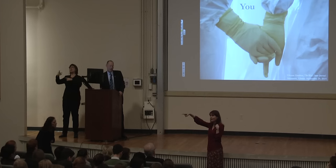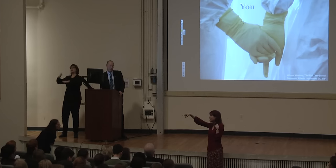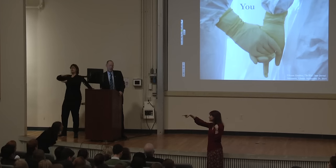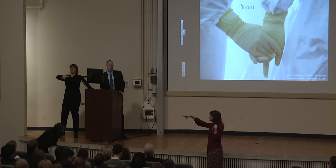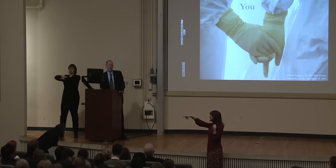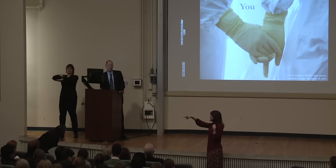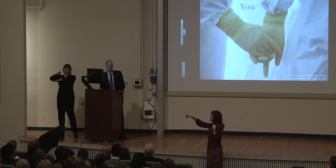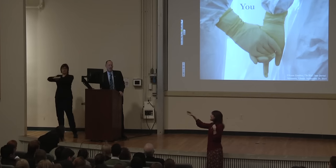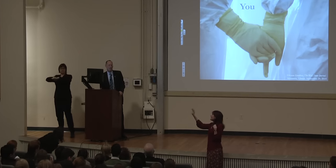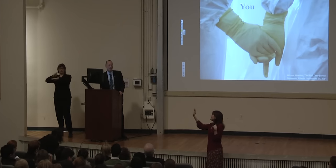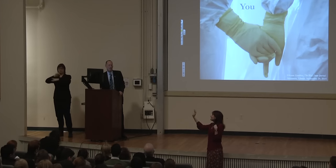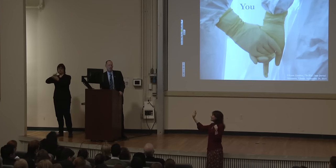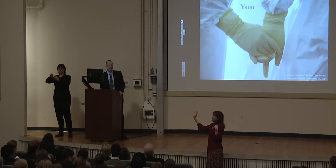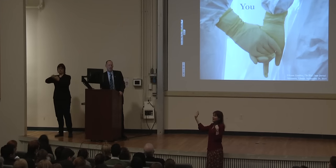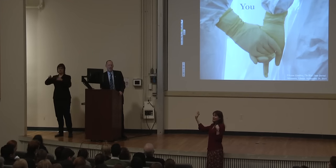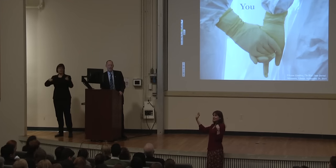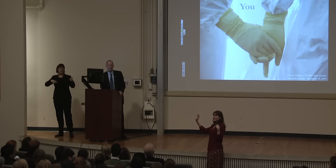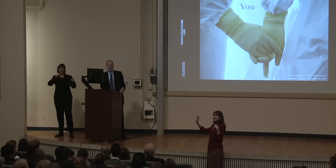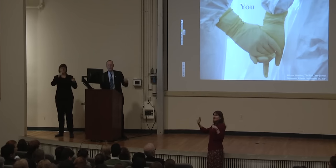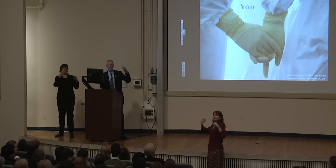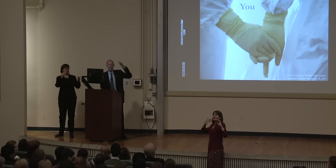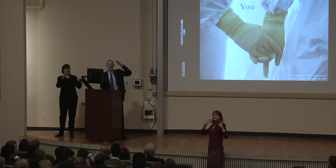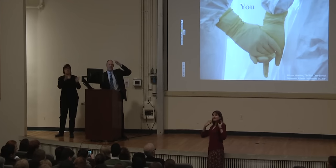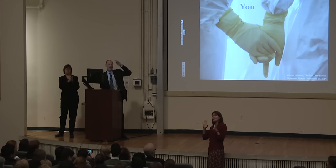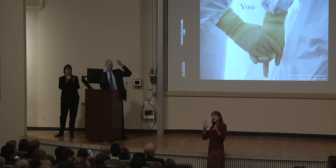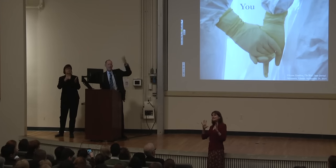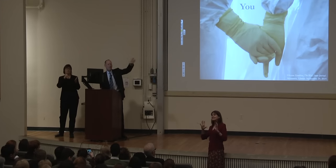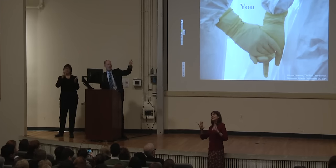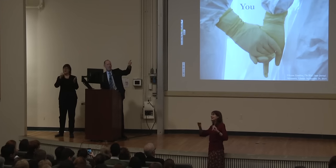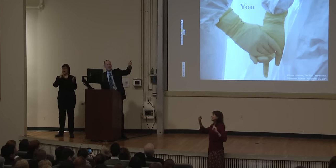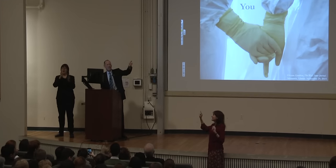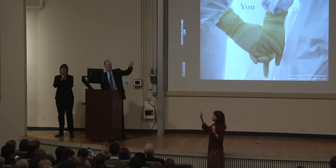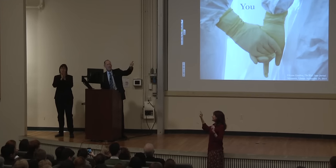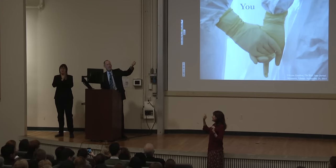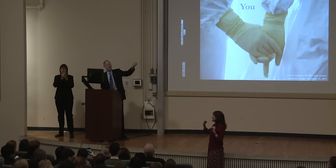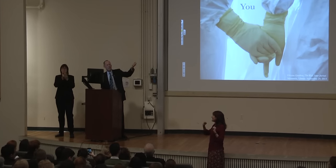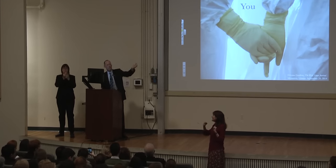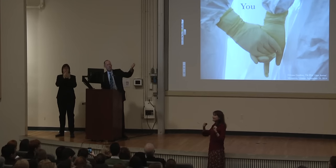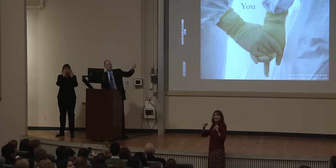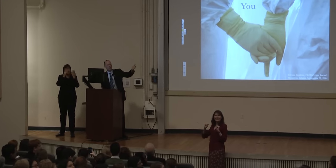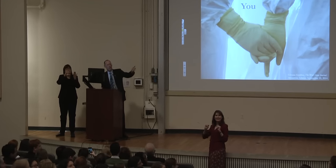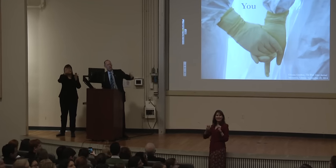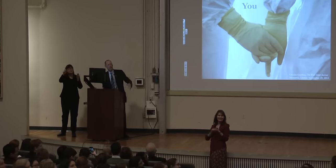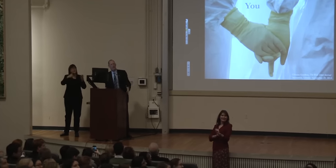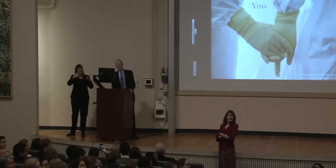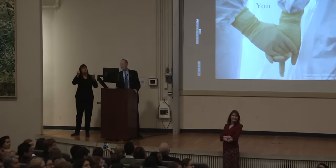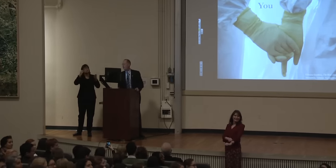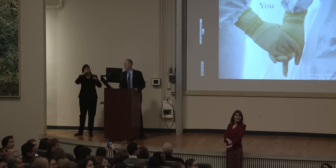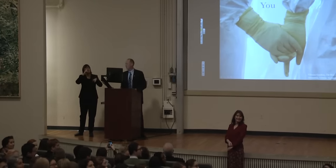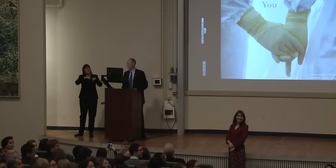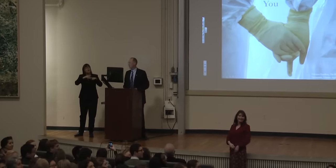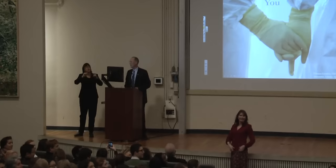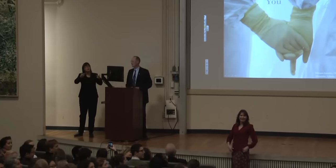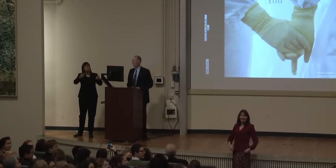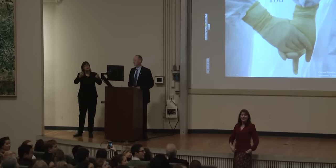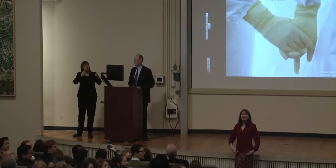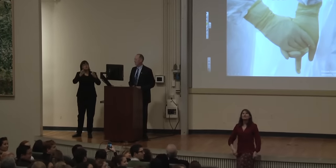I'm not selling them. I'm the worst capitalist ever. You can have them. I can't believe you guys are leaving. I'm so fun in Q&A. Thank